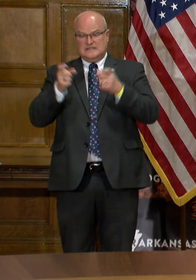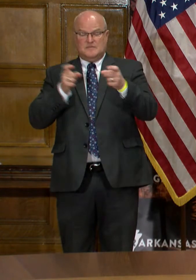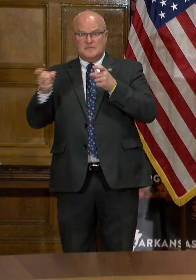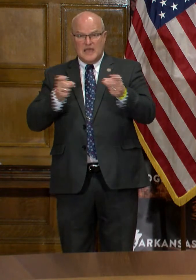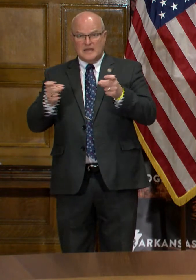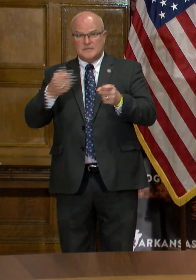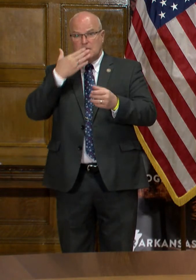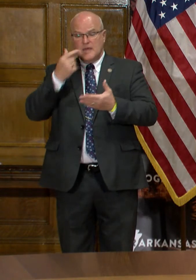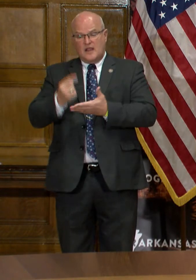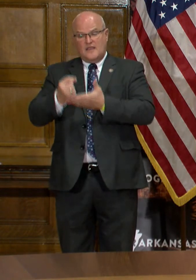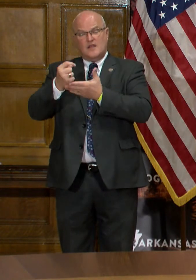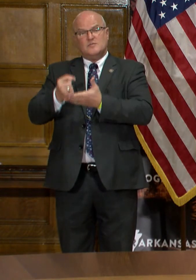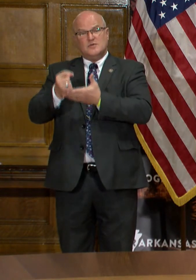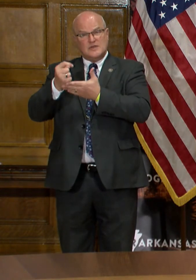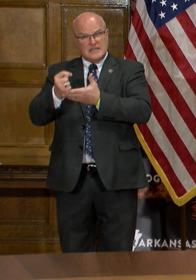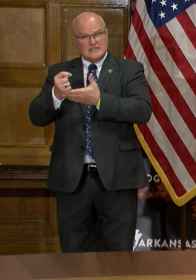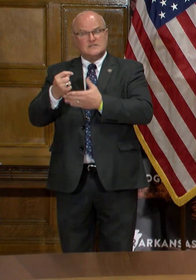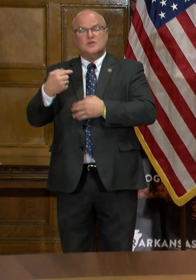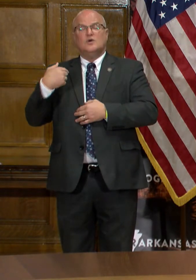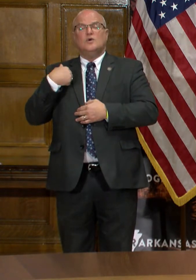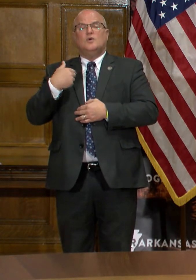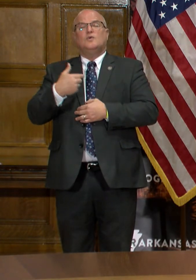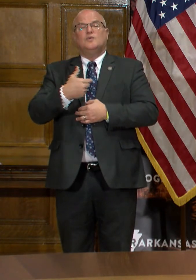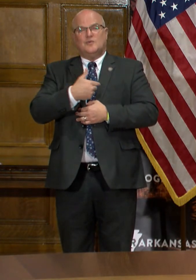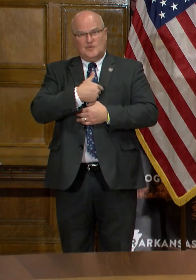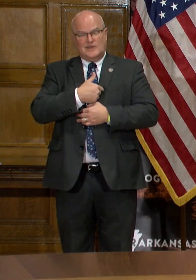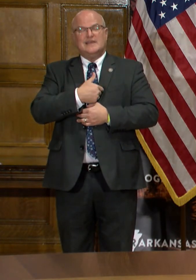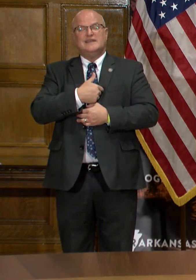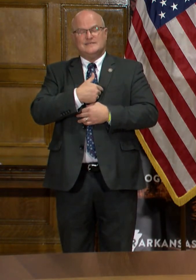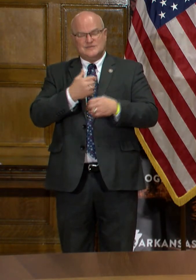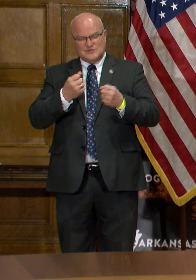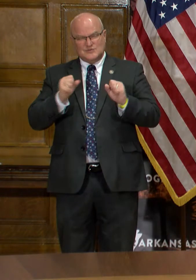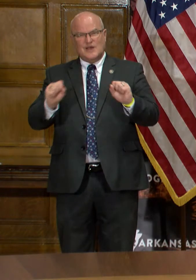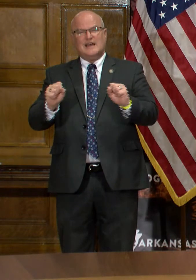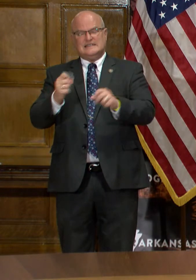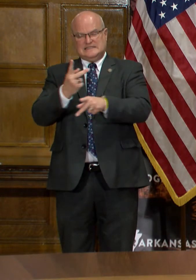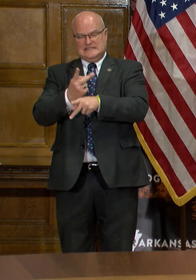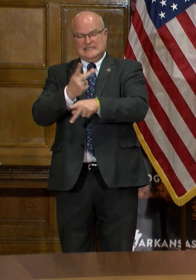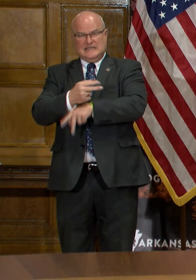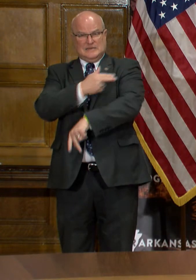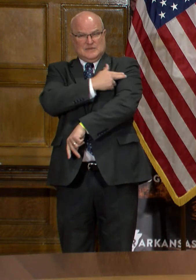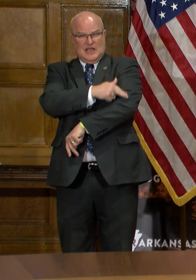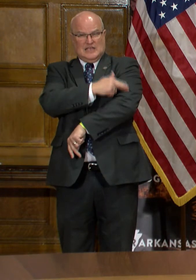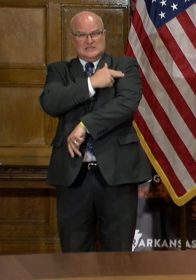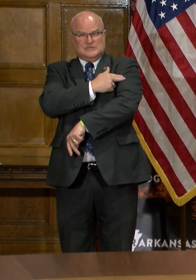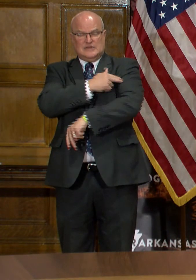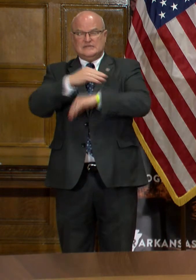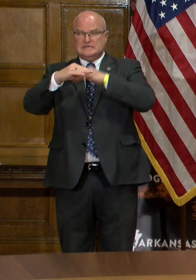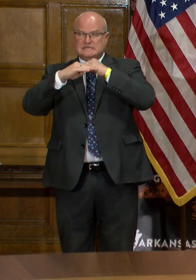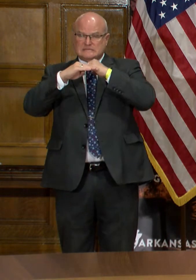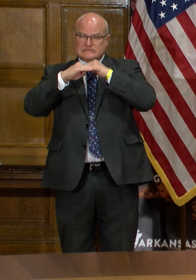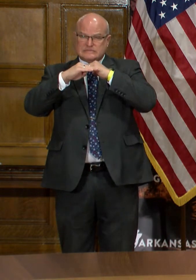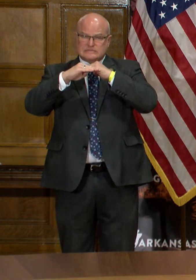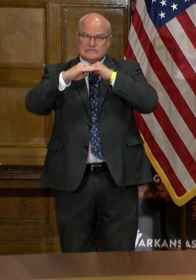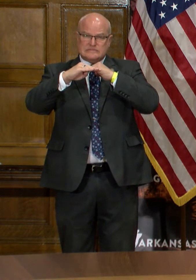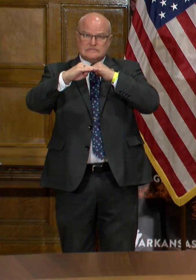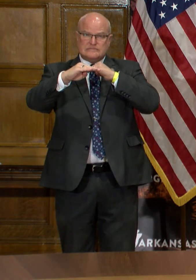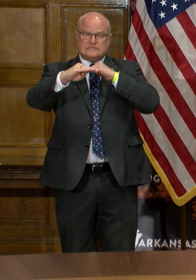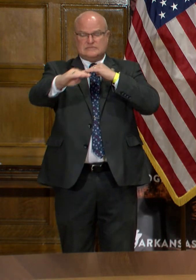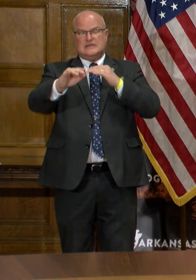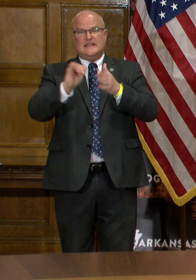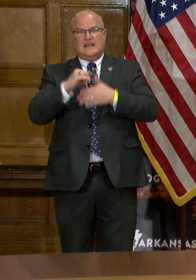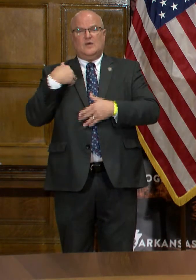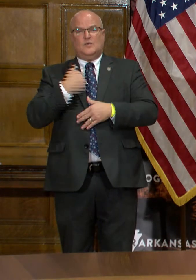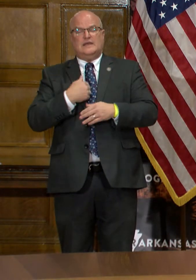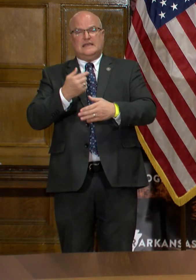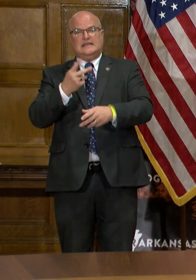better therapeutics, we are trying to keep that hospitalization level at an area that